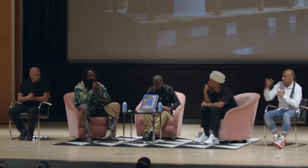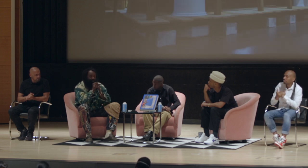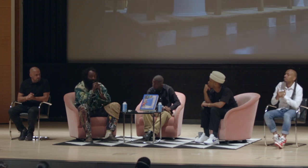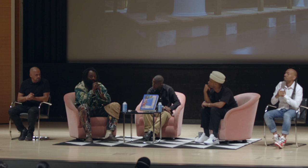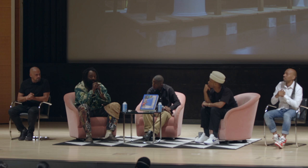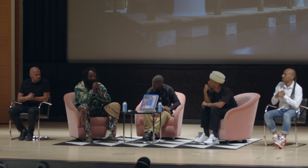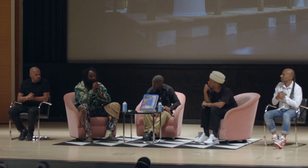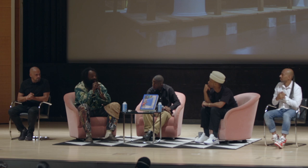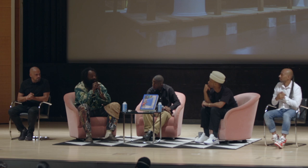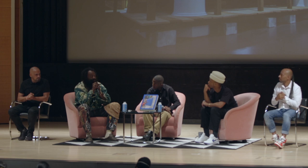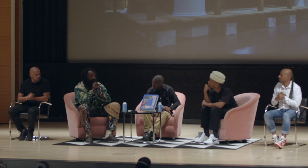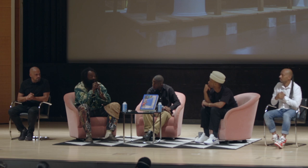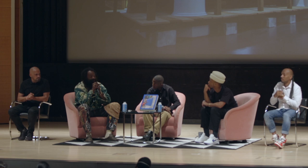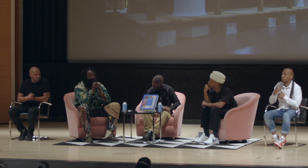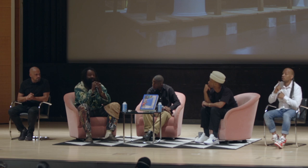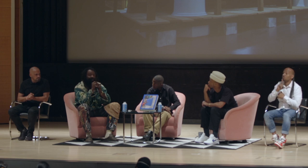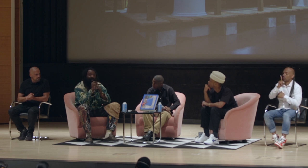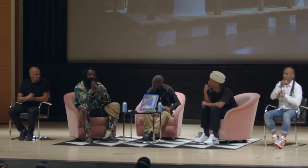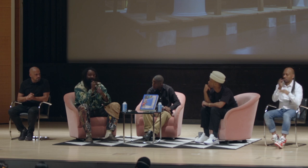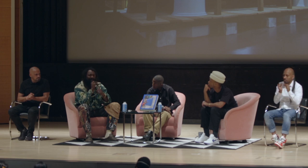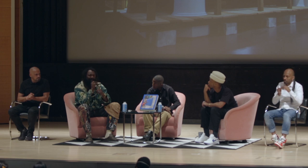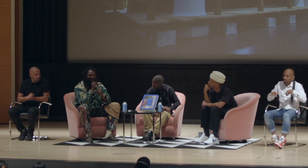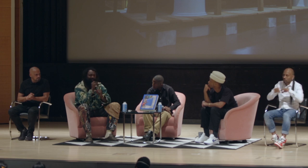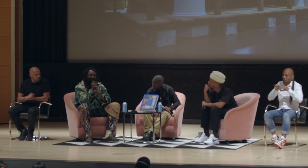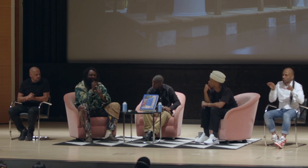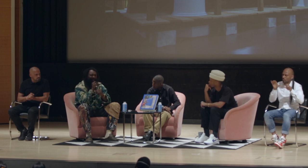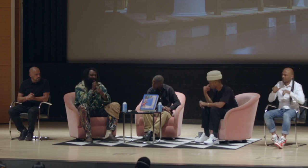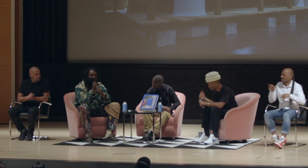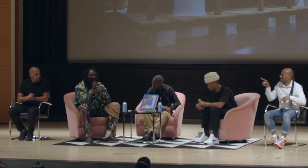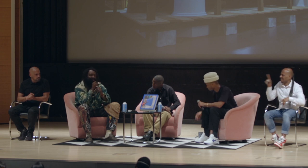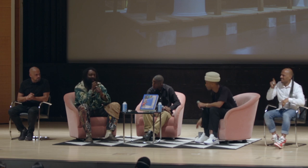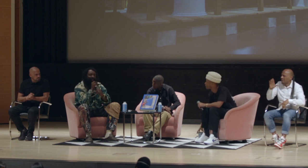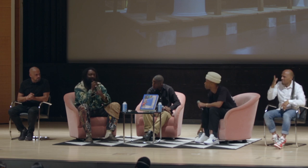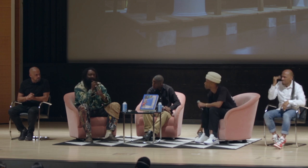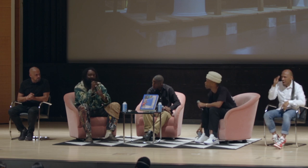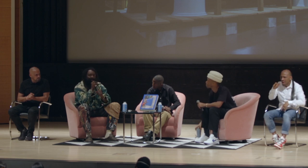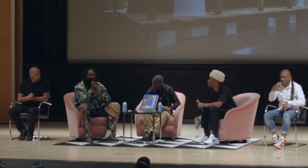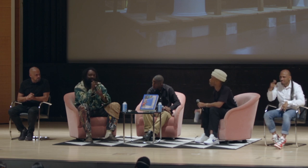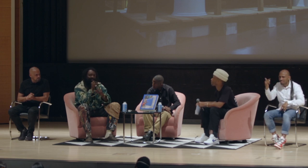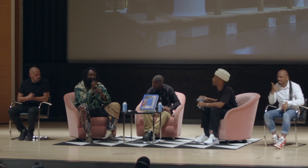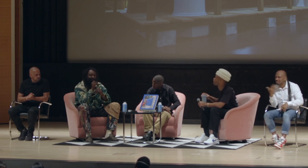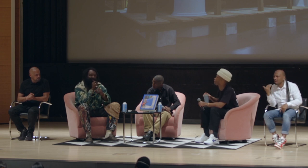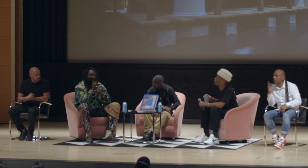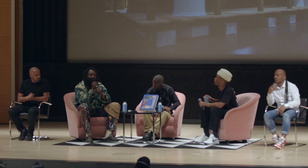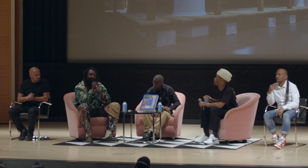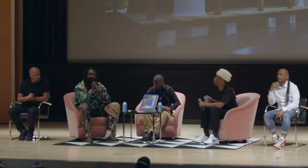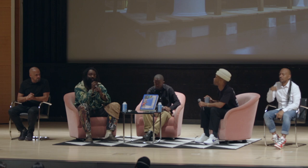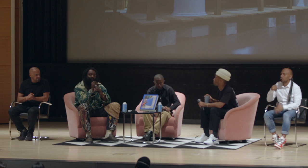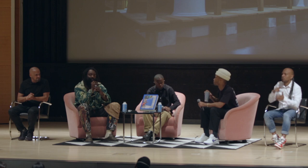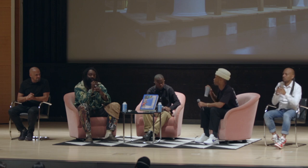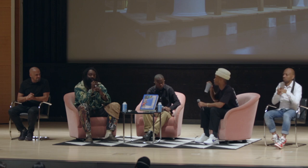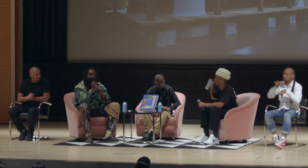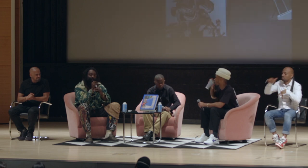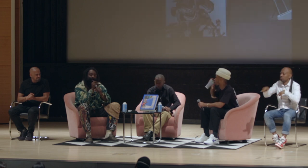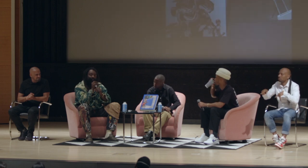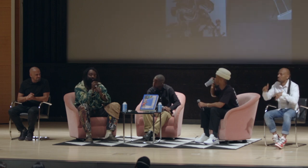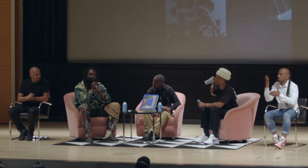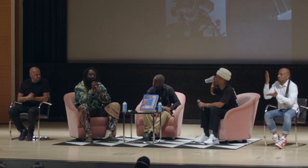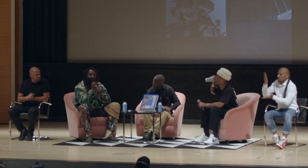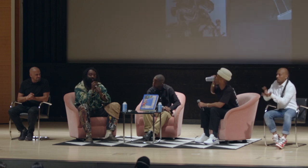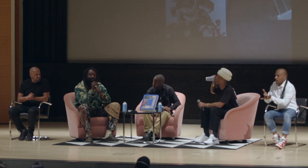opening. And it was really important to do that. And I said, why are you here? He's like, oh, this is just a pit stop to